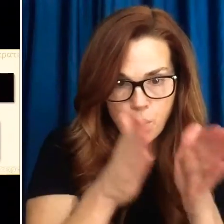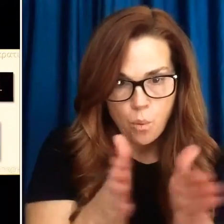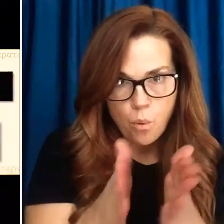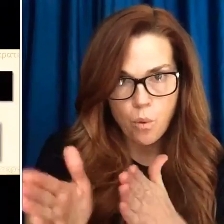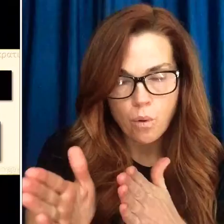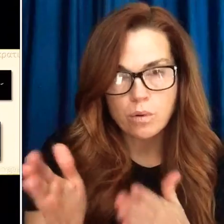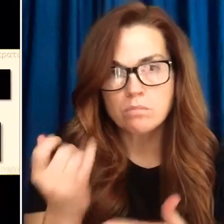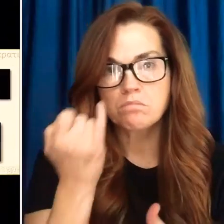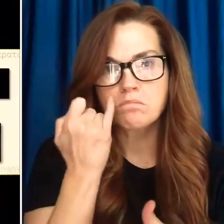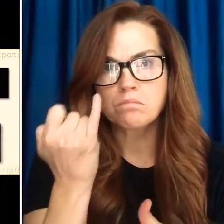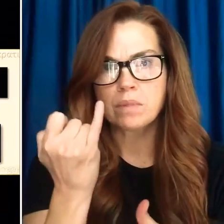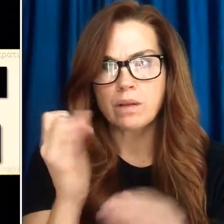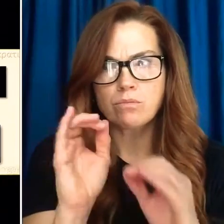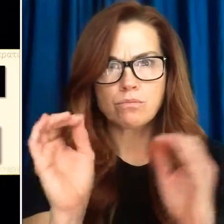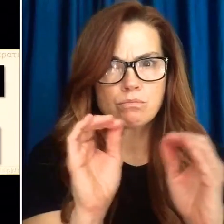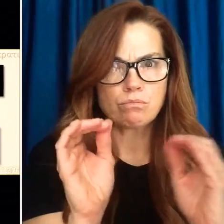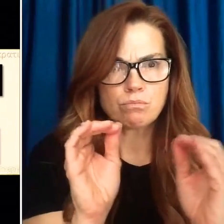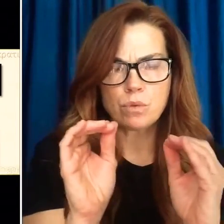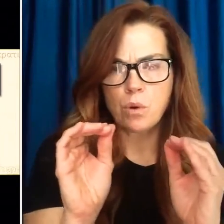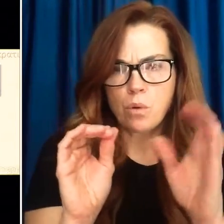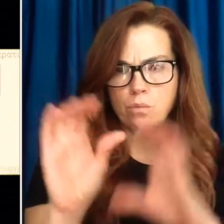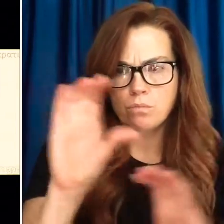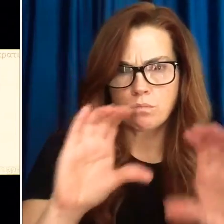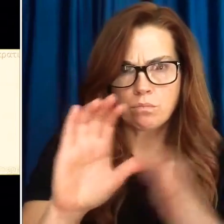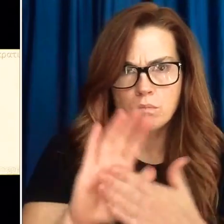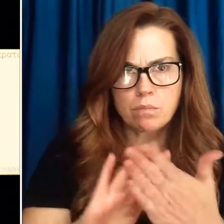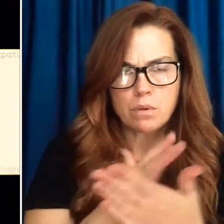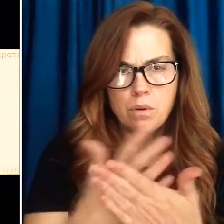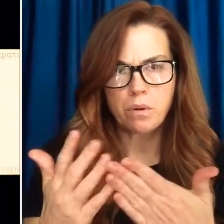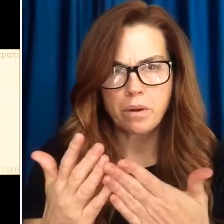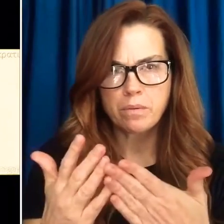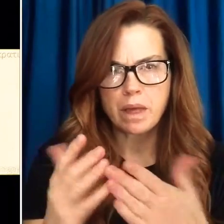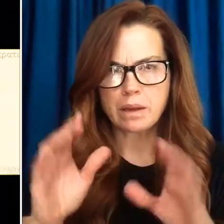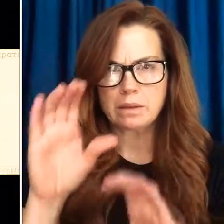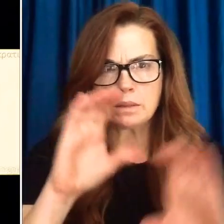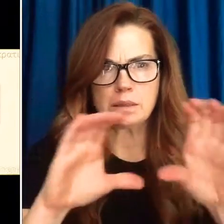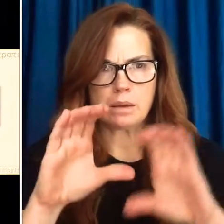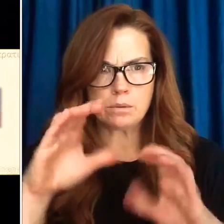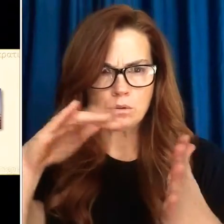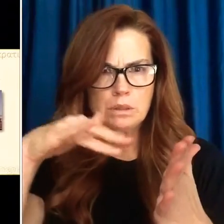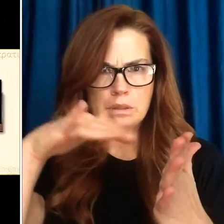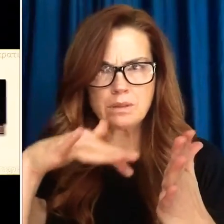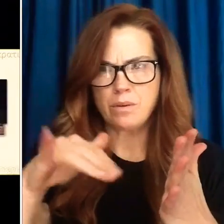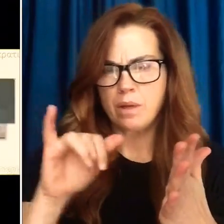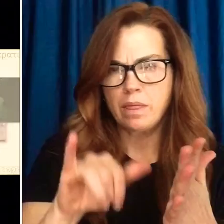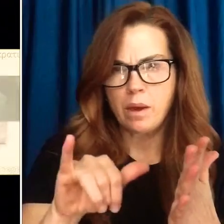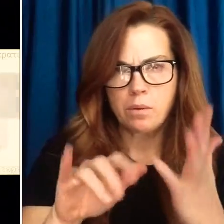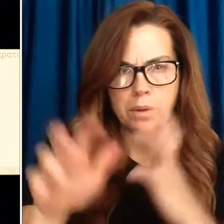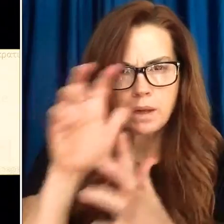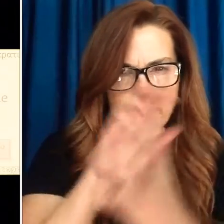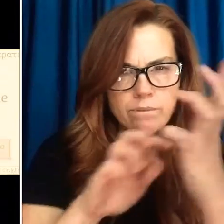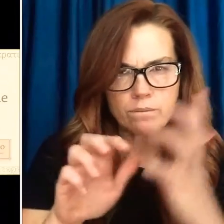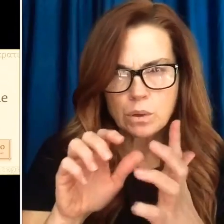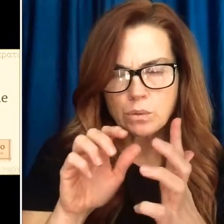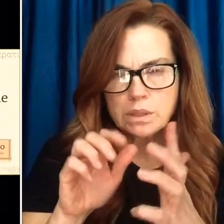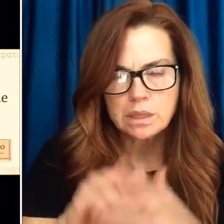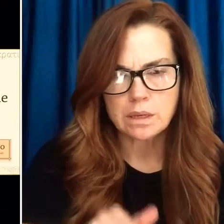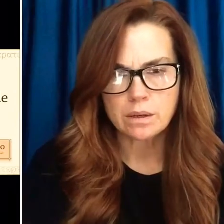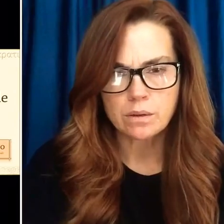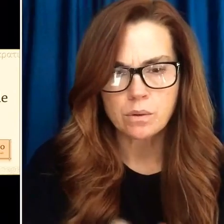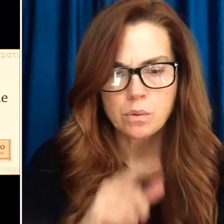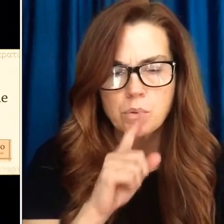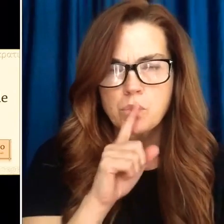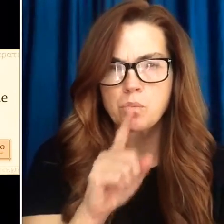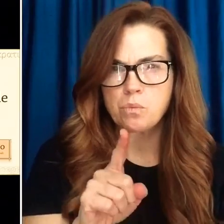it, chemistry would be a chaotic, confusing jumble of seemingly random observations. What makes the